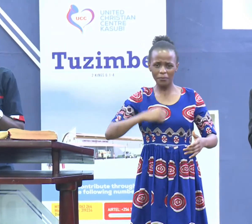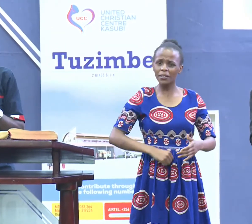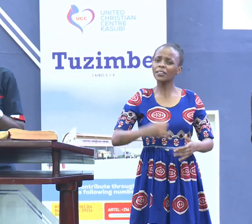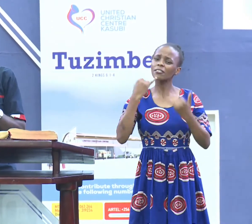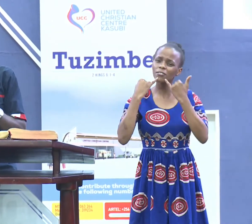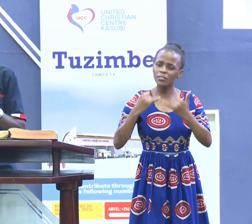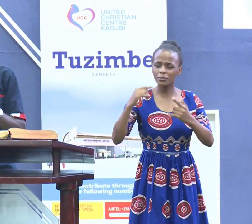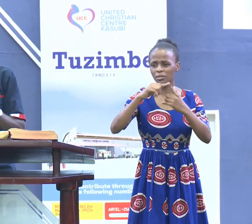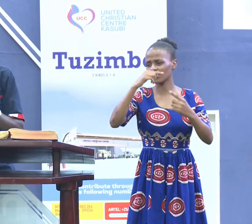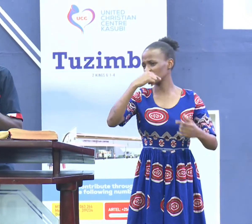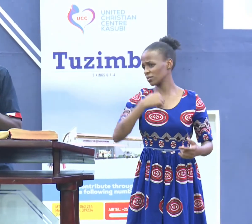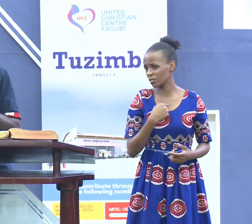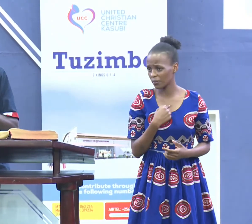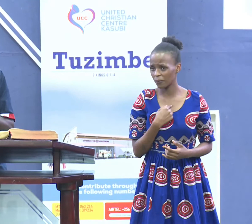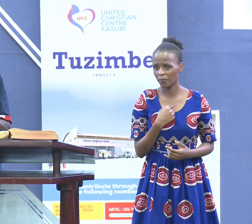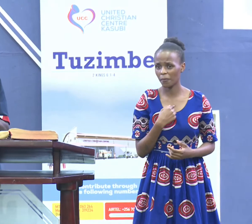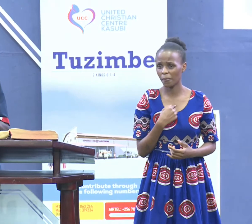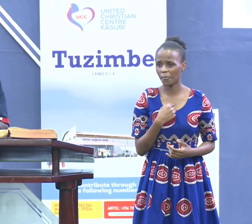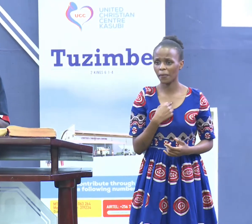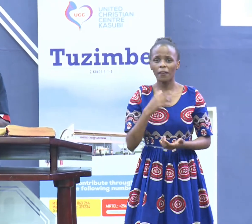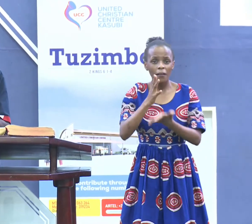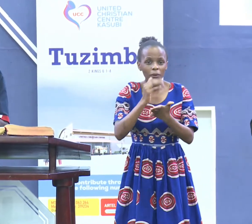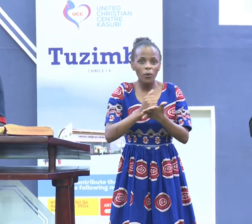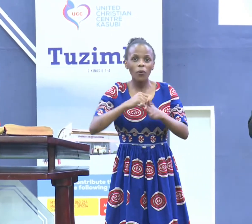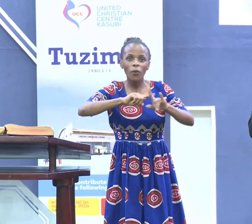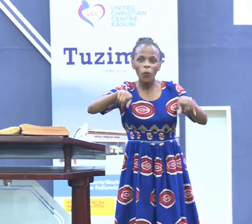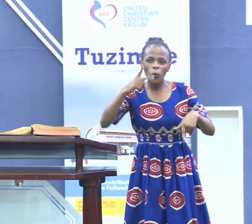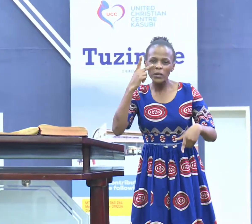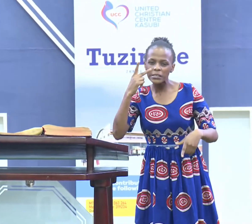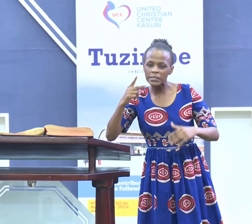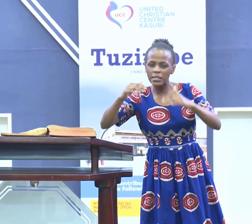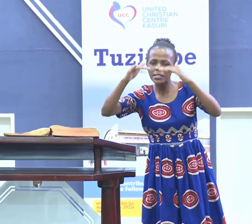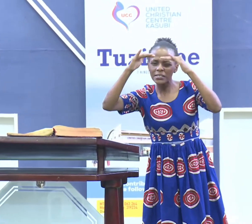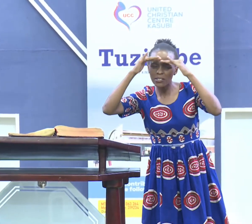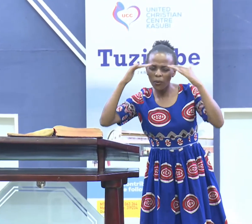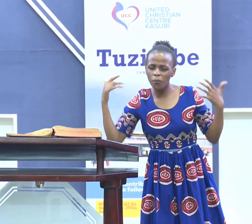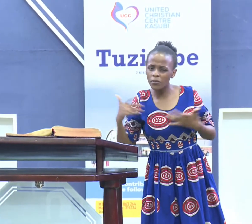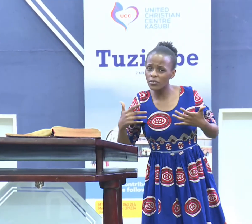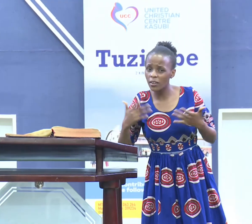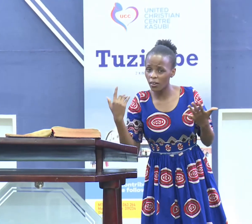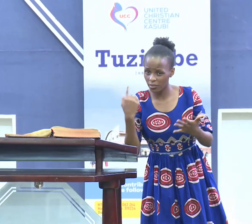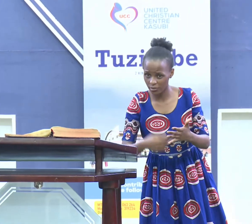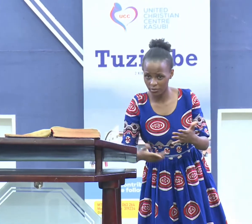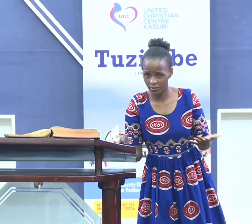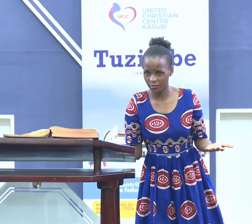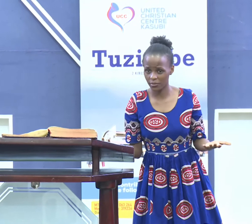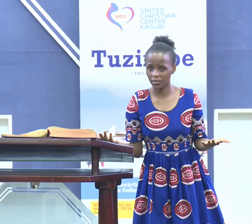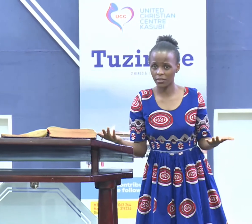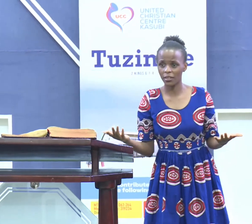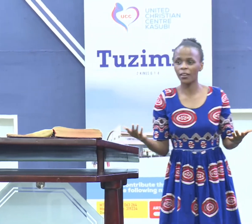disobeying what my mother Rebecca is telling me to do. Because we see where the fears of